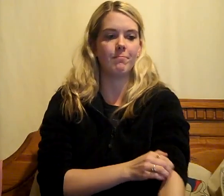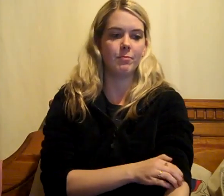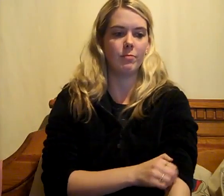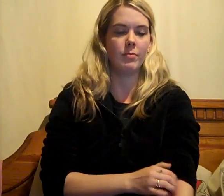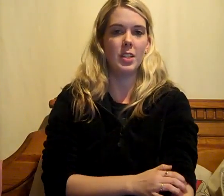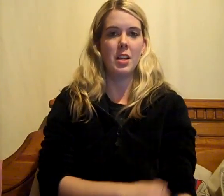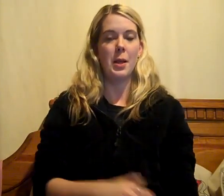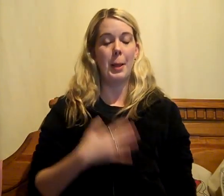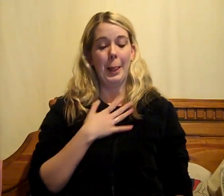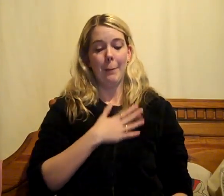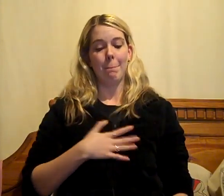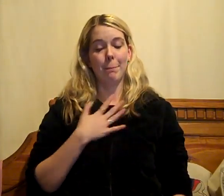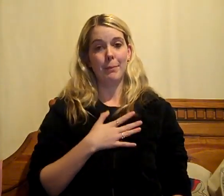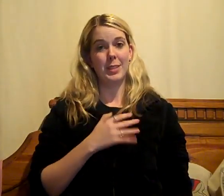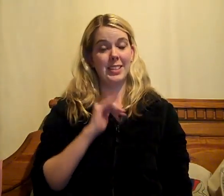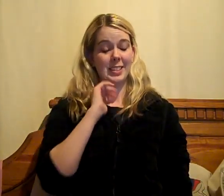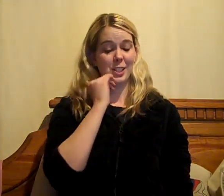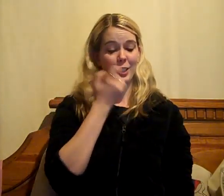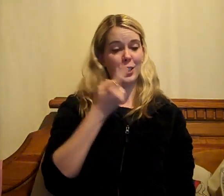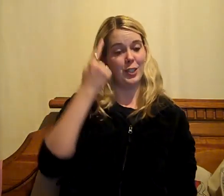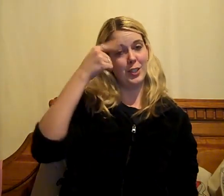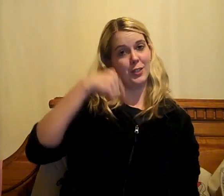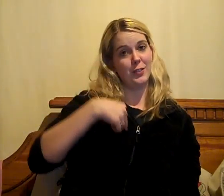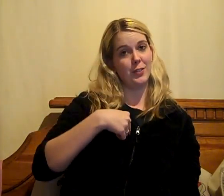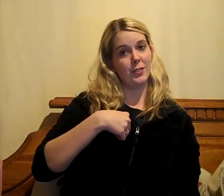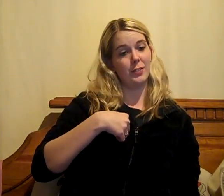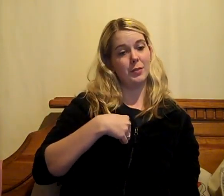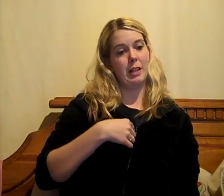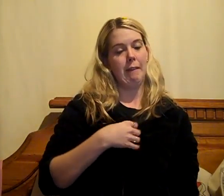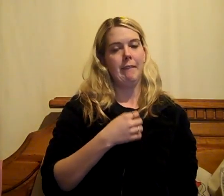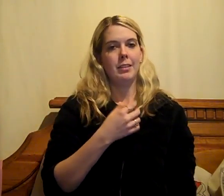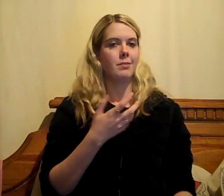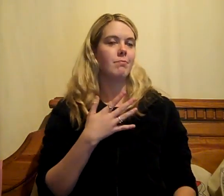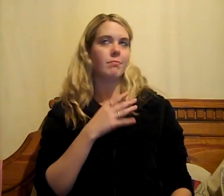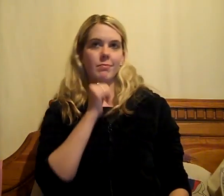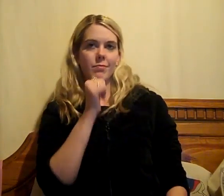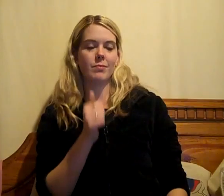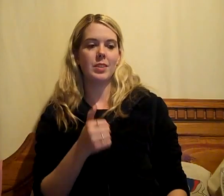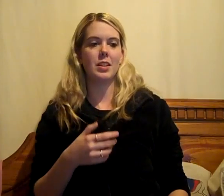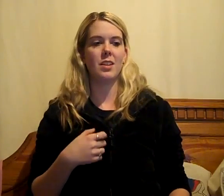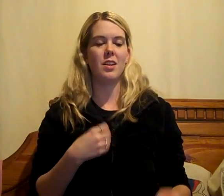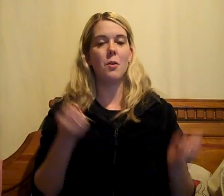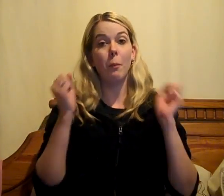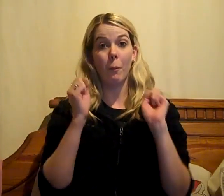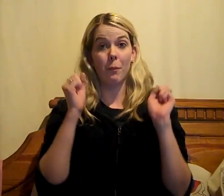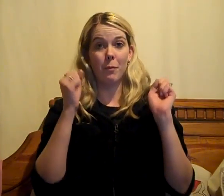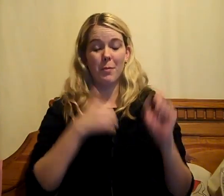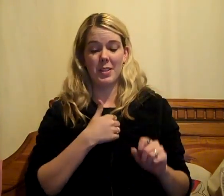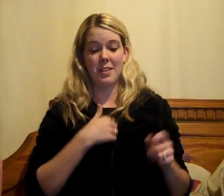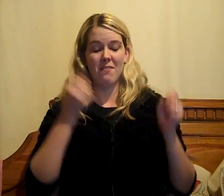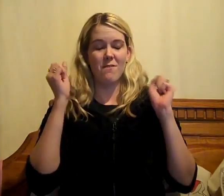please try not to be jealous of my beauty right now. This is how I wake up, and yeah, all of this belongs to my husband.